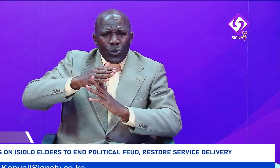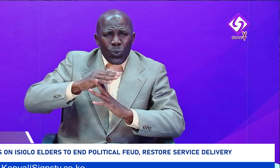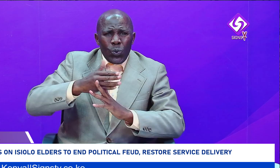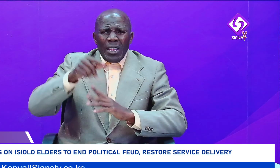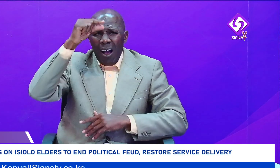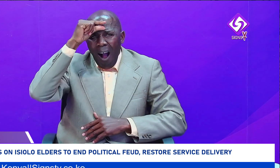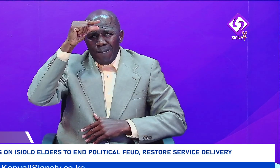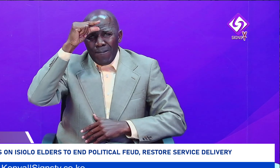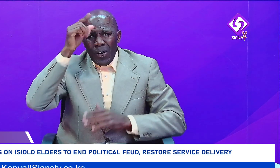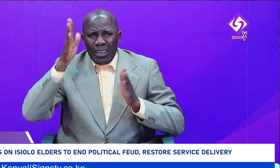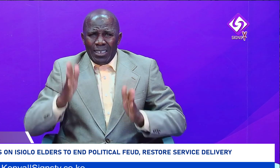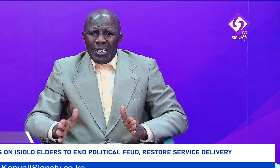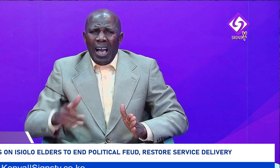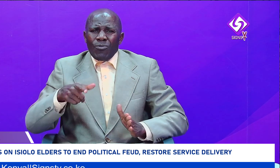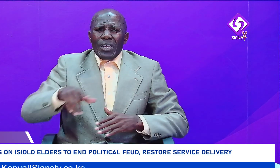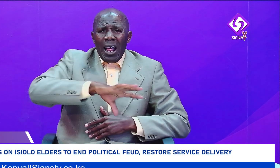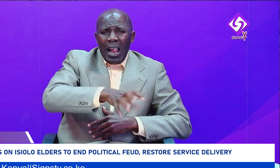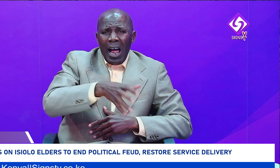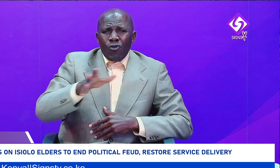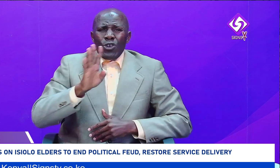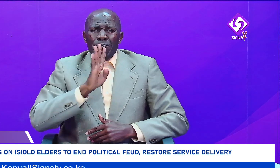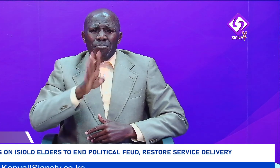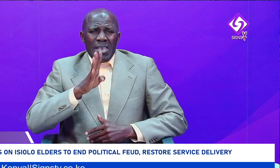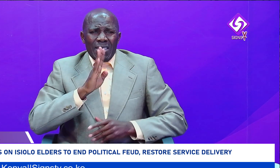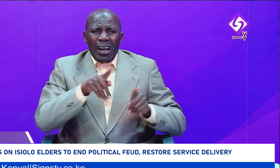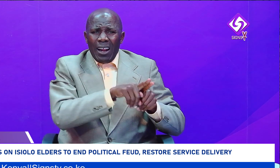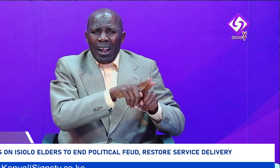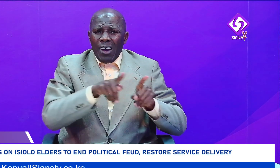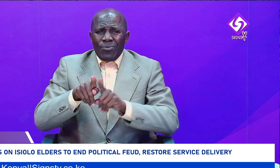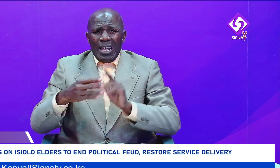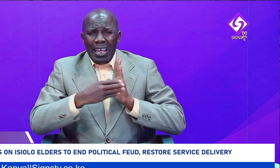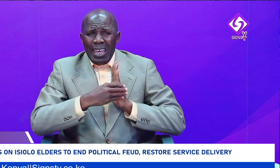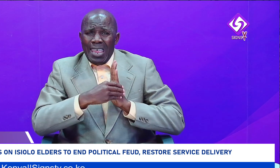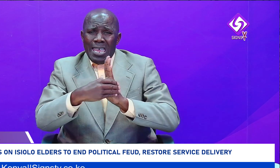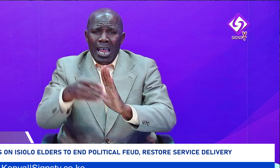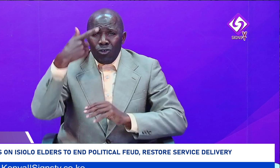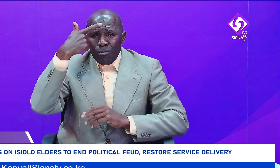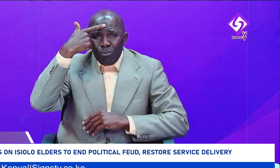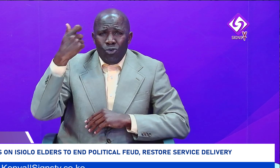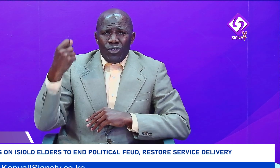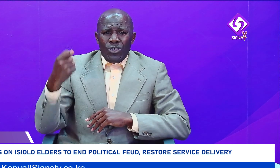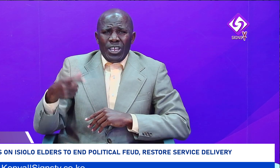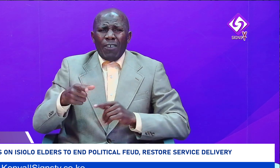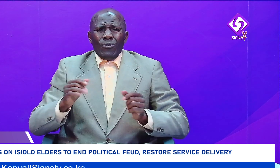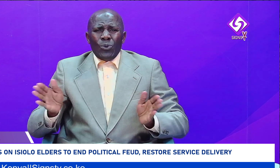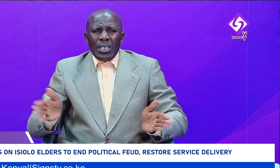singled out the fighting between the governor and the county speaker as the main cause